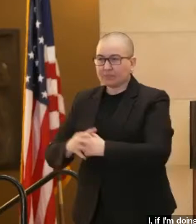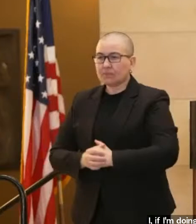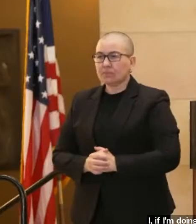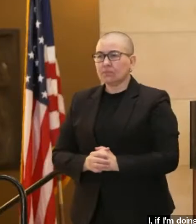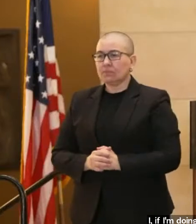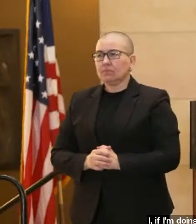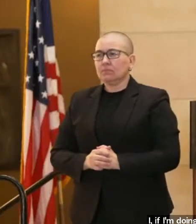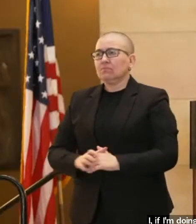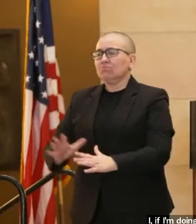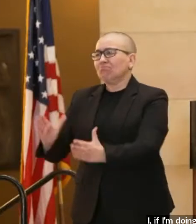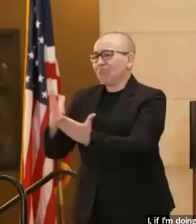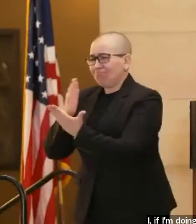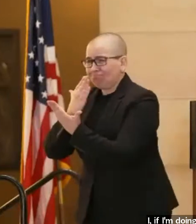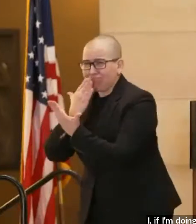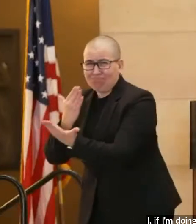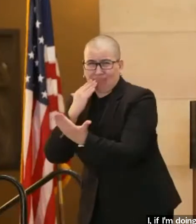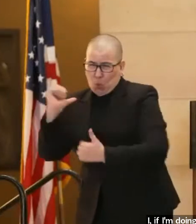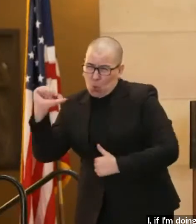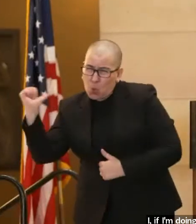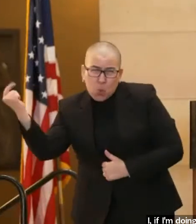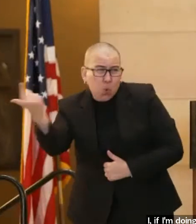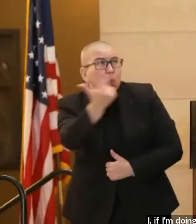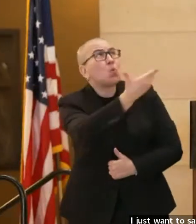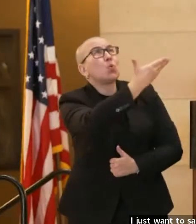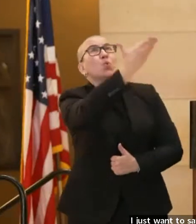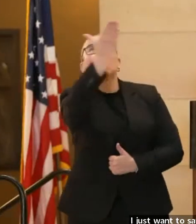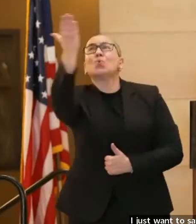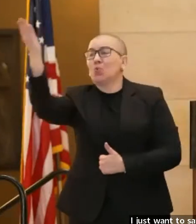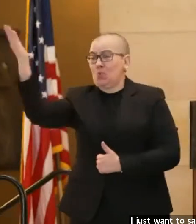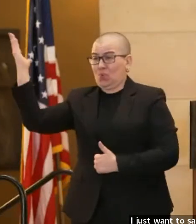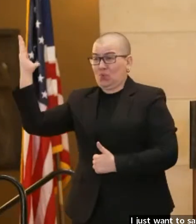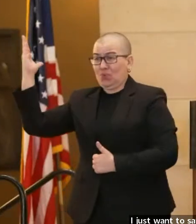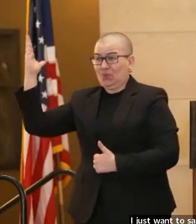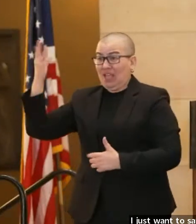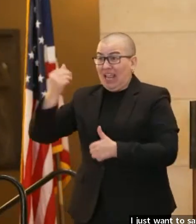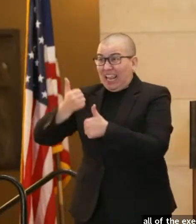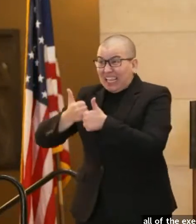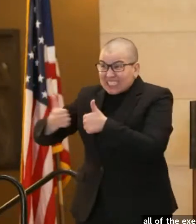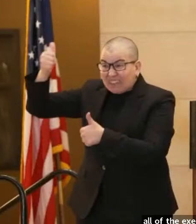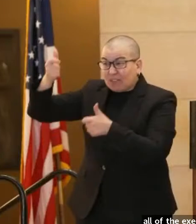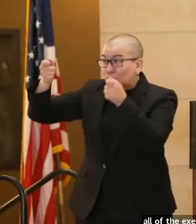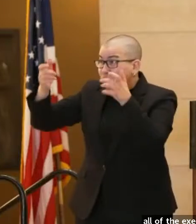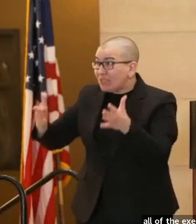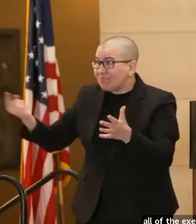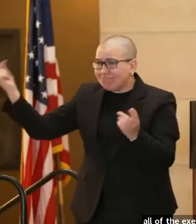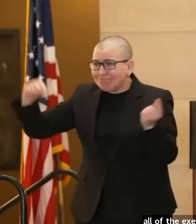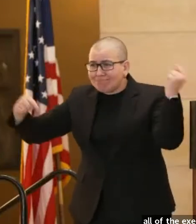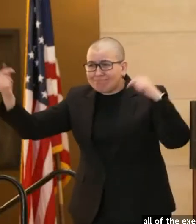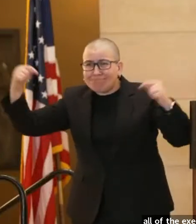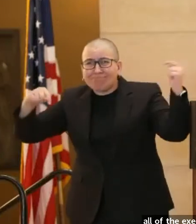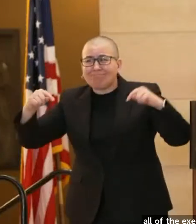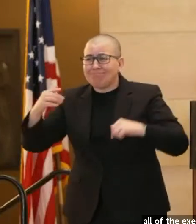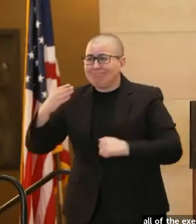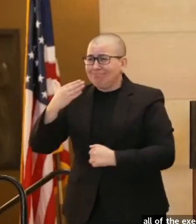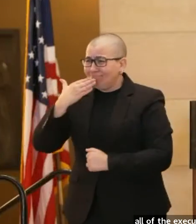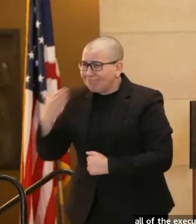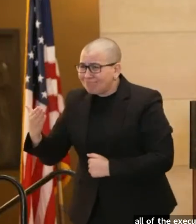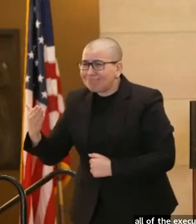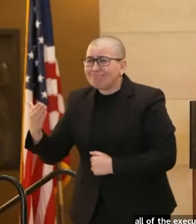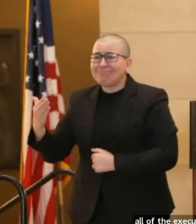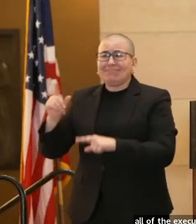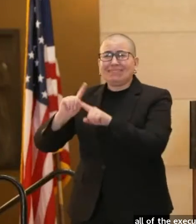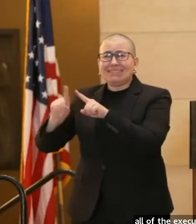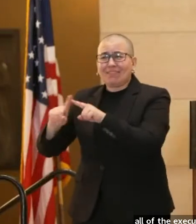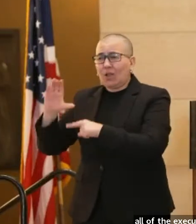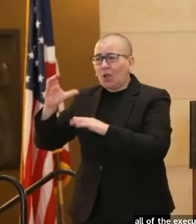I want to say thank you to all of the executive directors. I want to say thank you to all the executive directors of the coalitions, of the